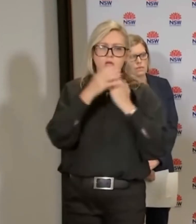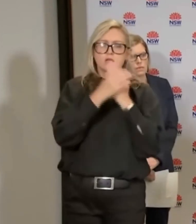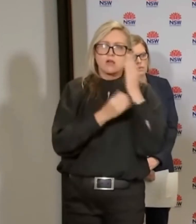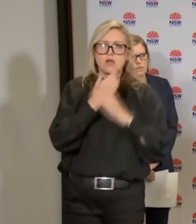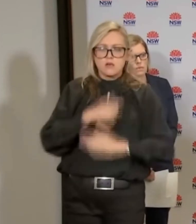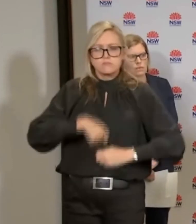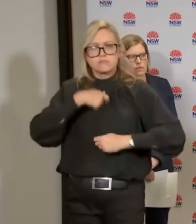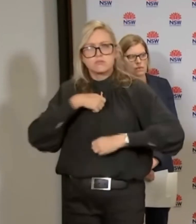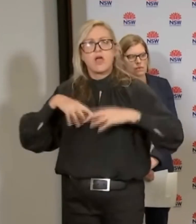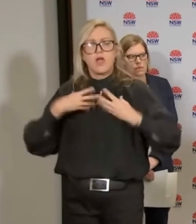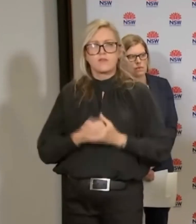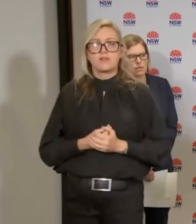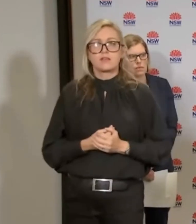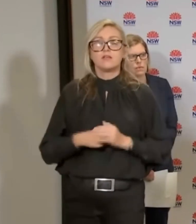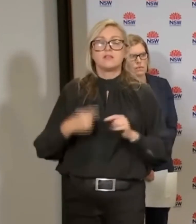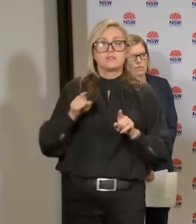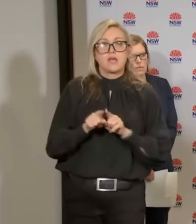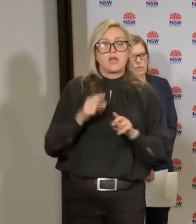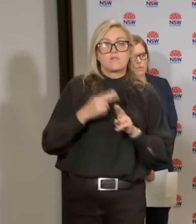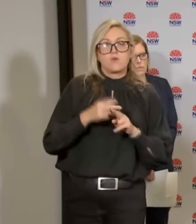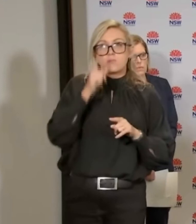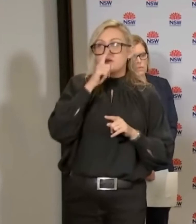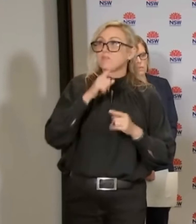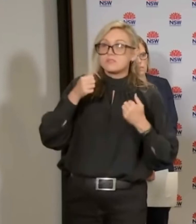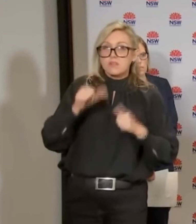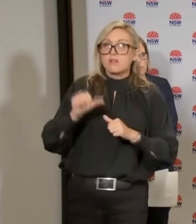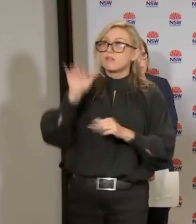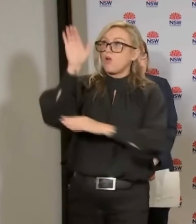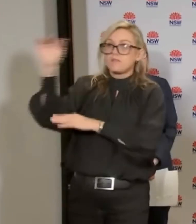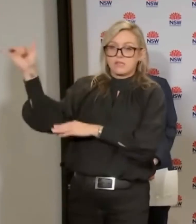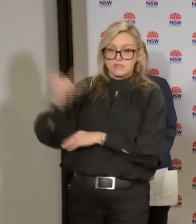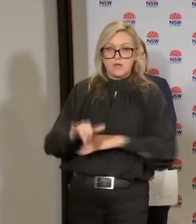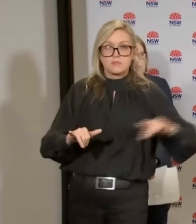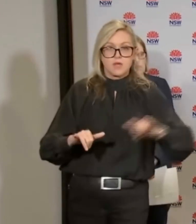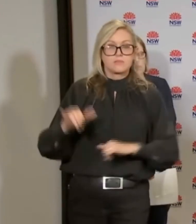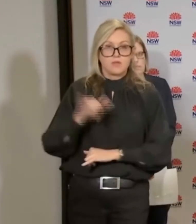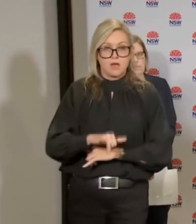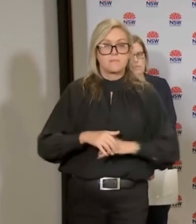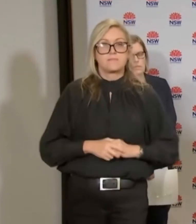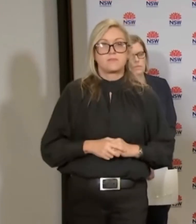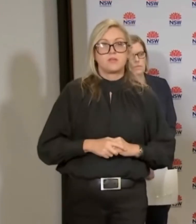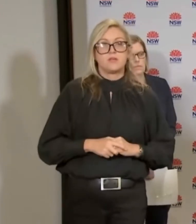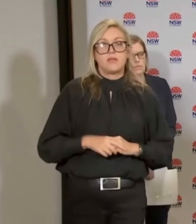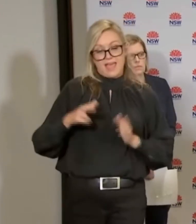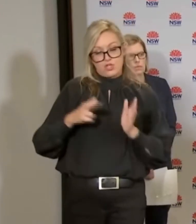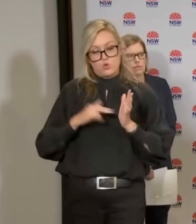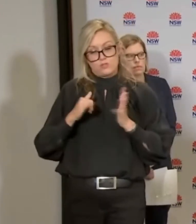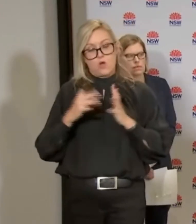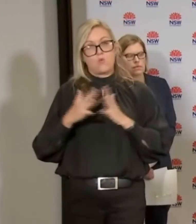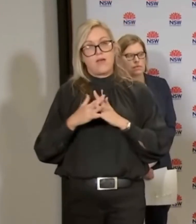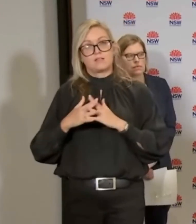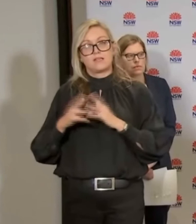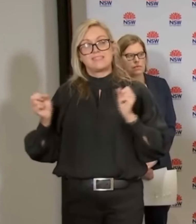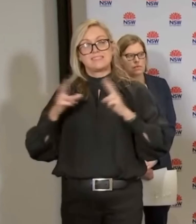with freight, including the vaccine. New South Wales is by far the largest operational port, or Sydney Airport